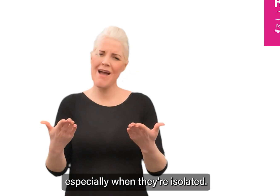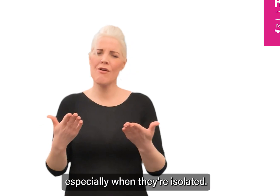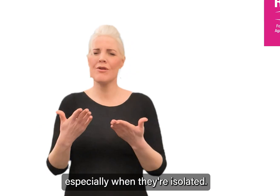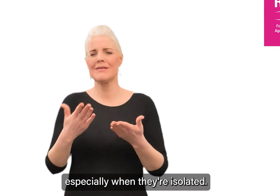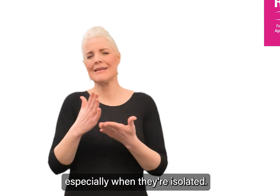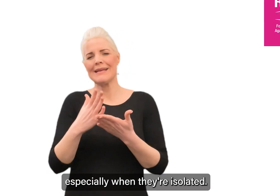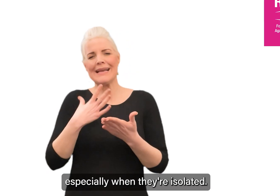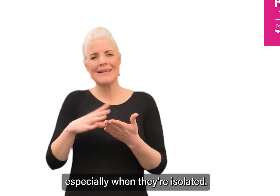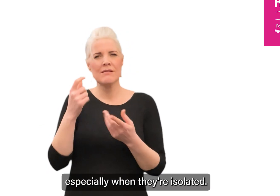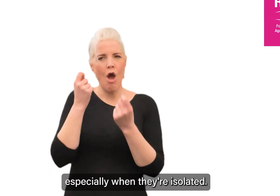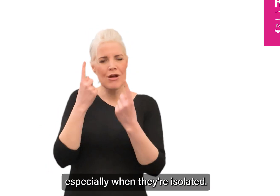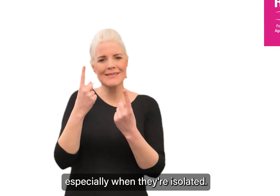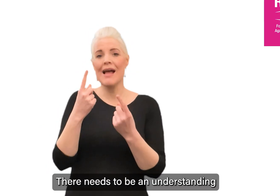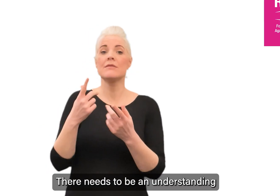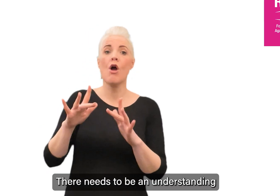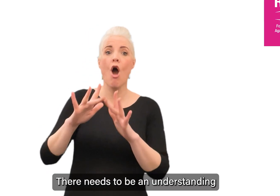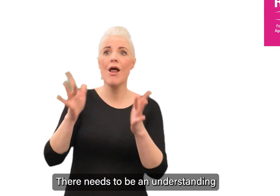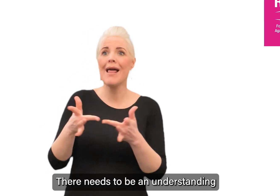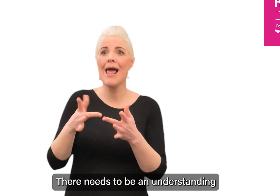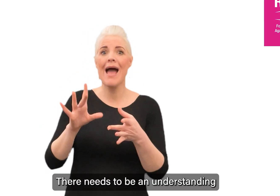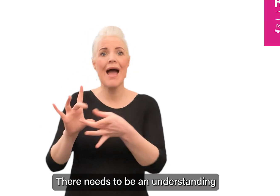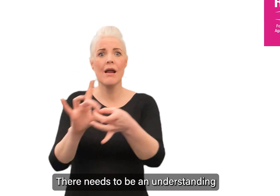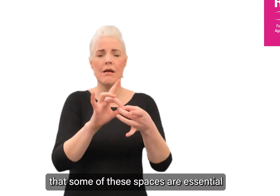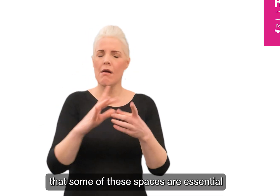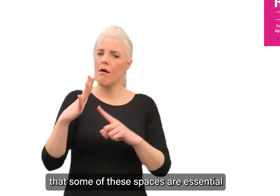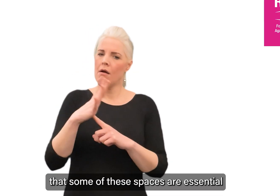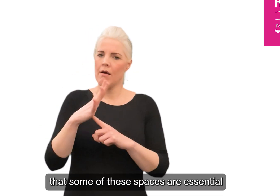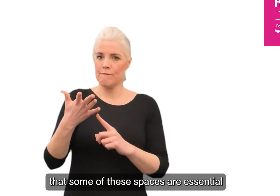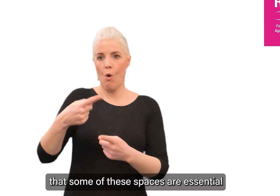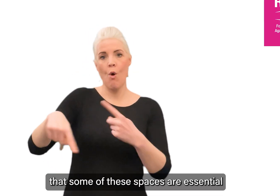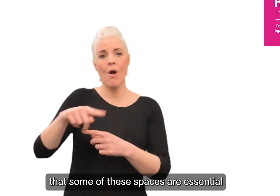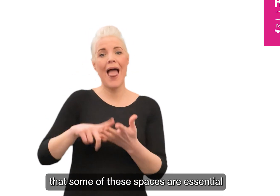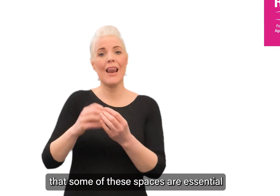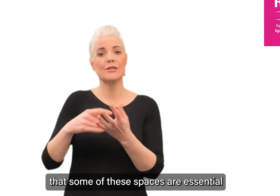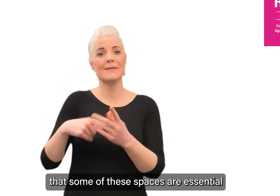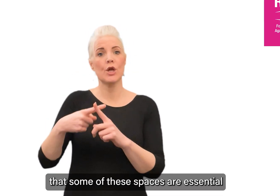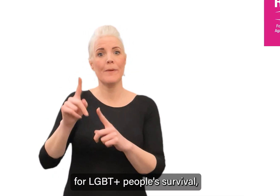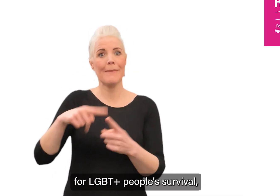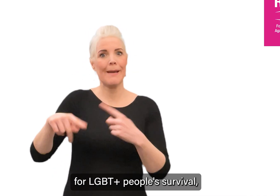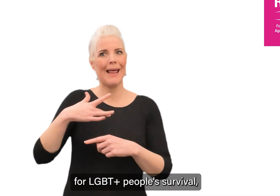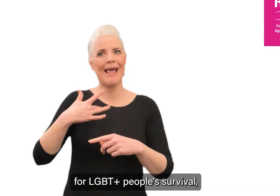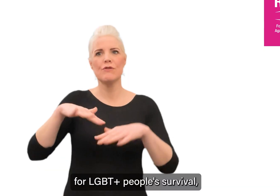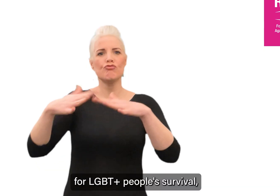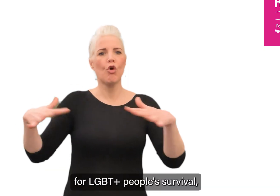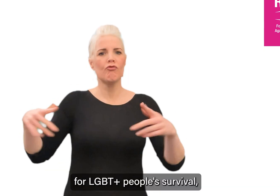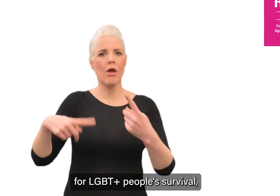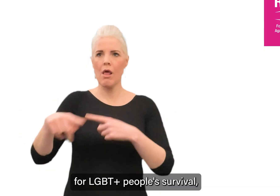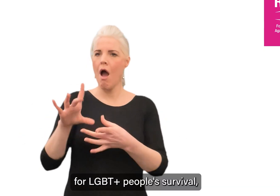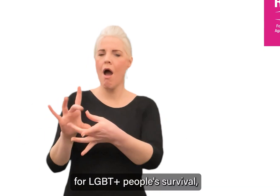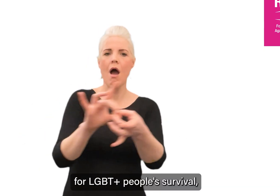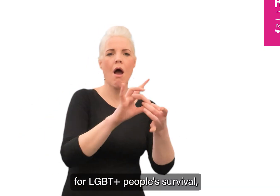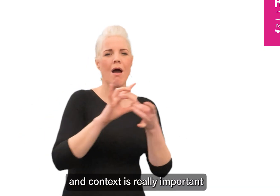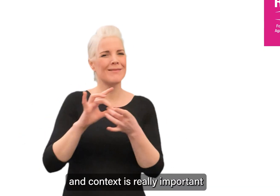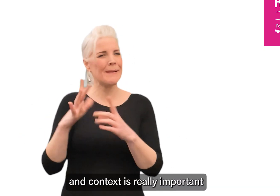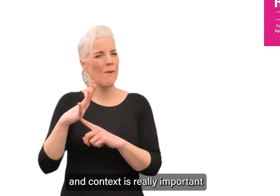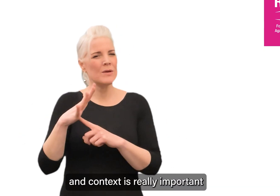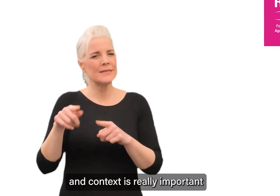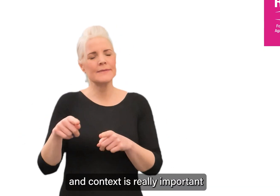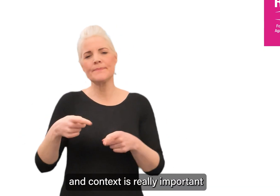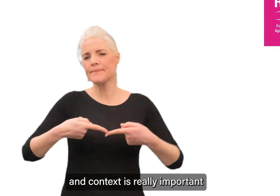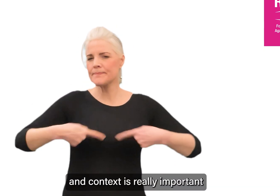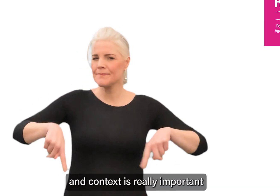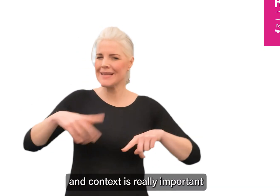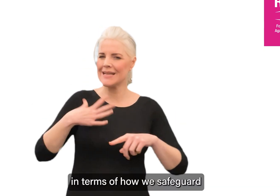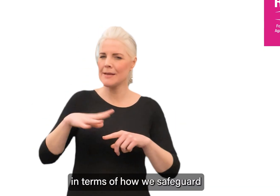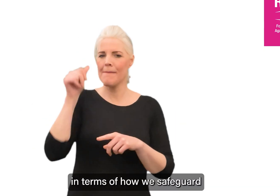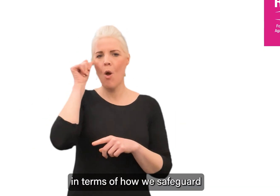especially when they're isolated. There needs to be an understanding that some of these spaces are essential for LGBT plus people's survival, and context is